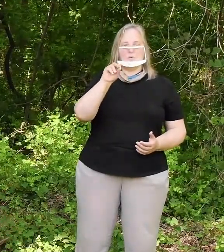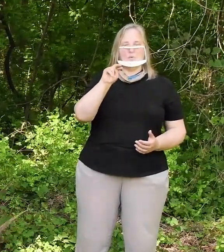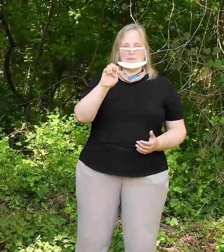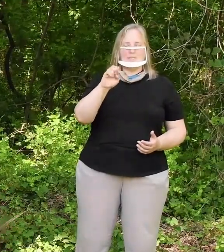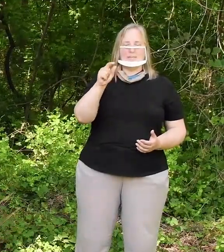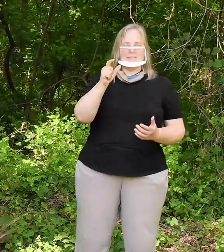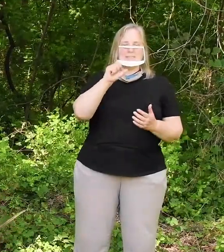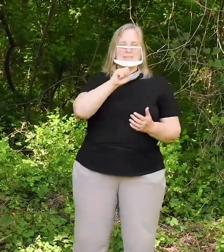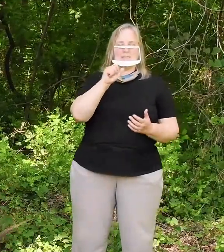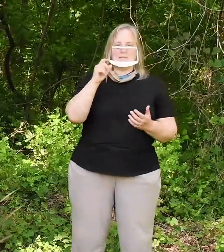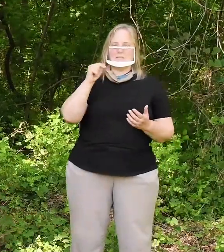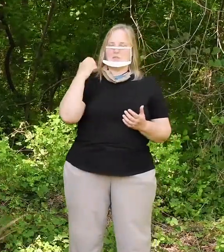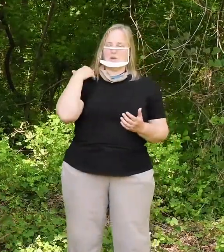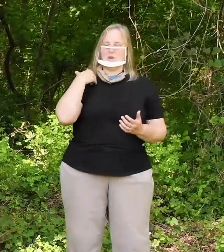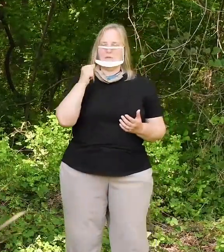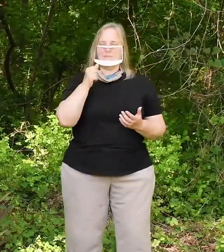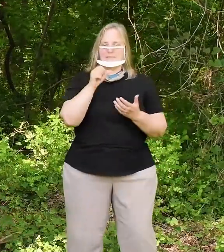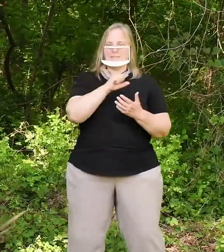Committee.